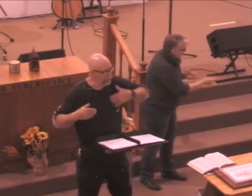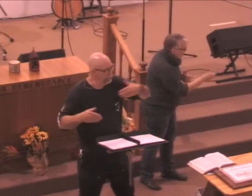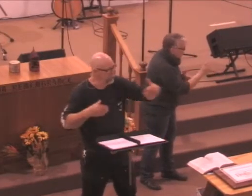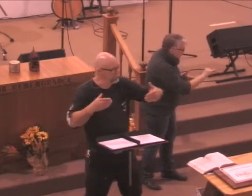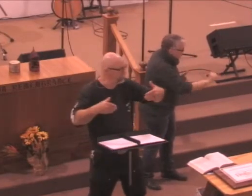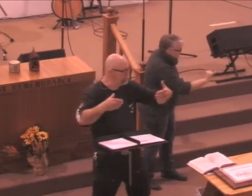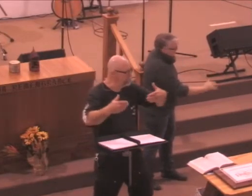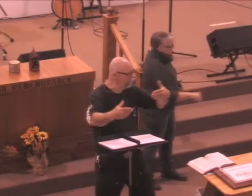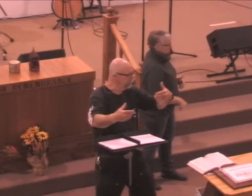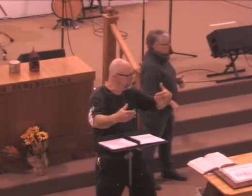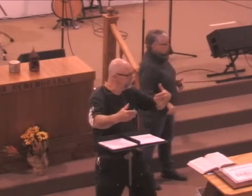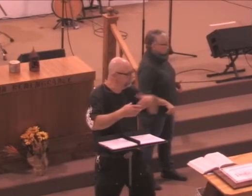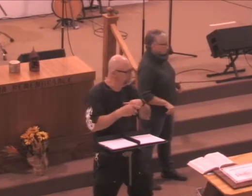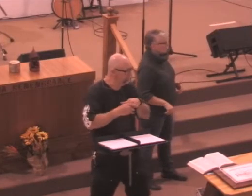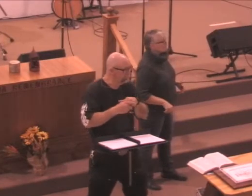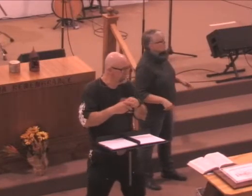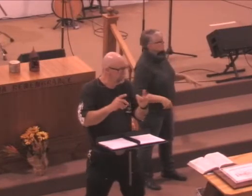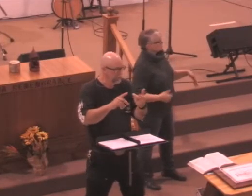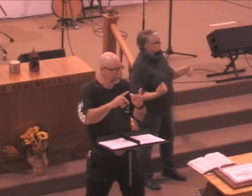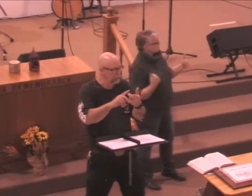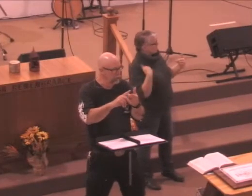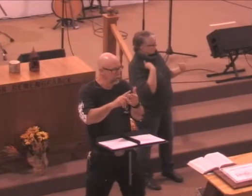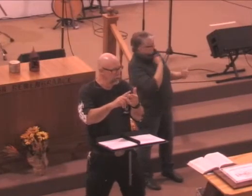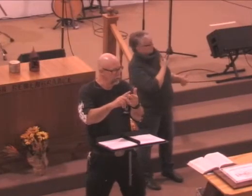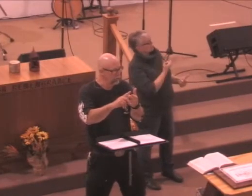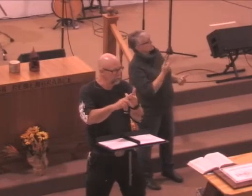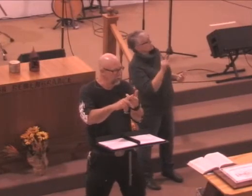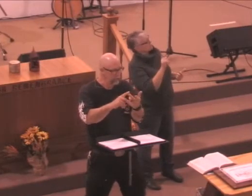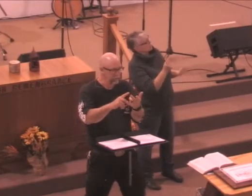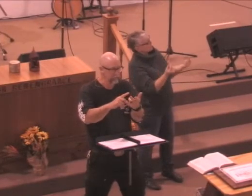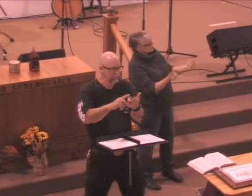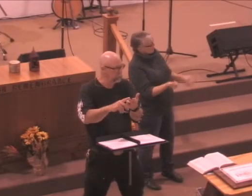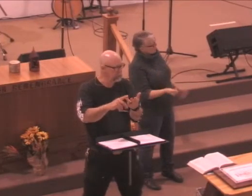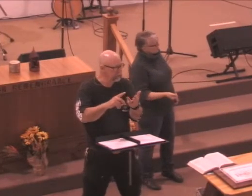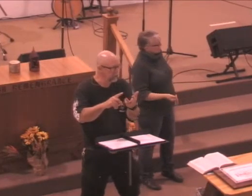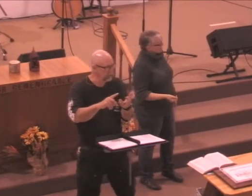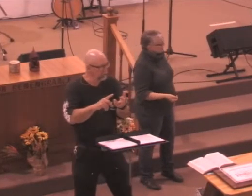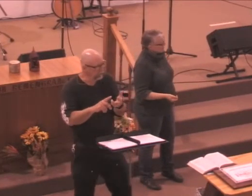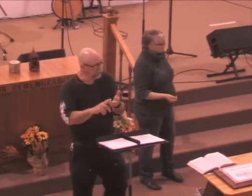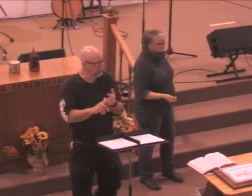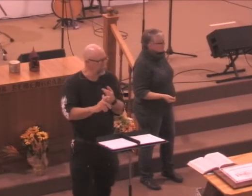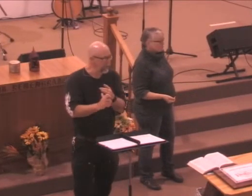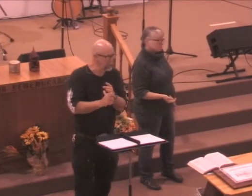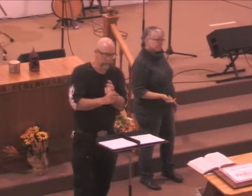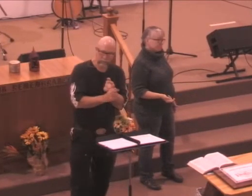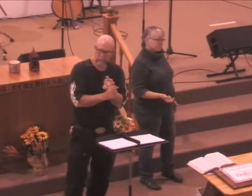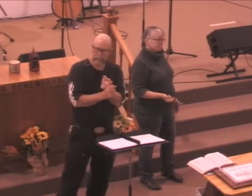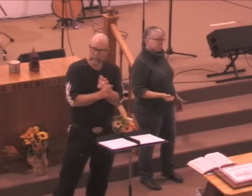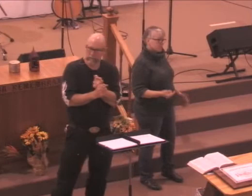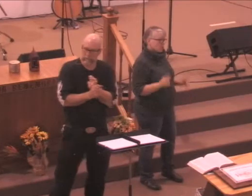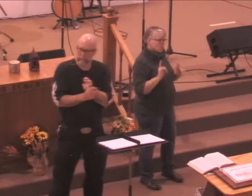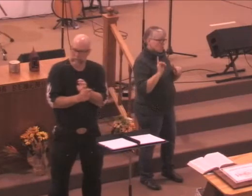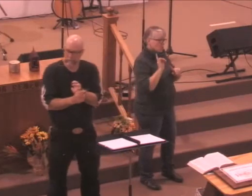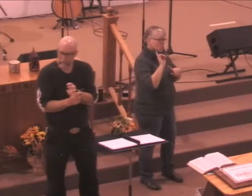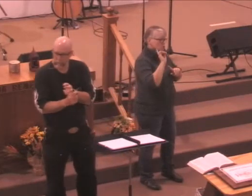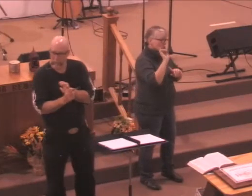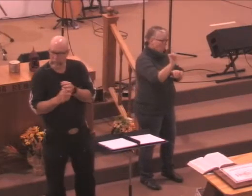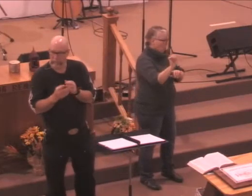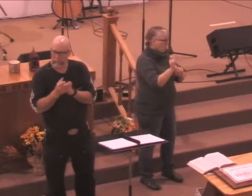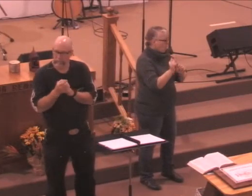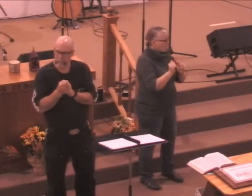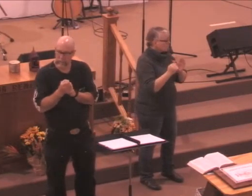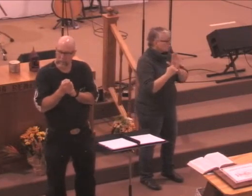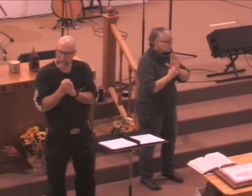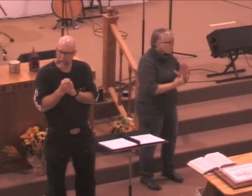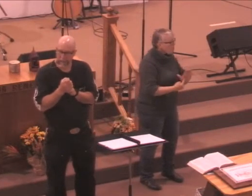So what are we supposed to do? Show love, mercy, and compassion to